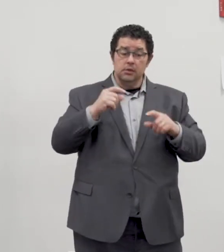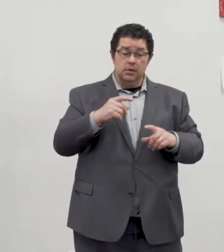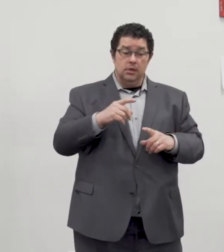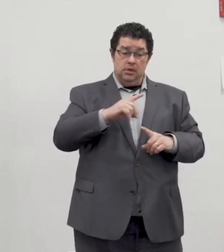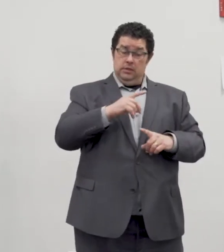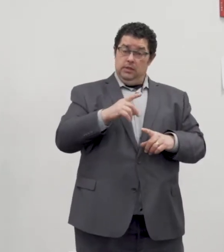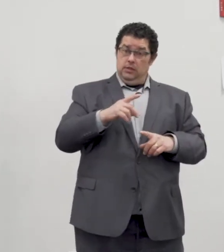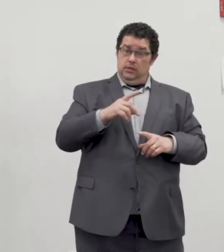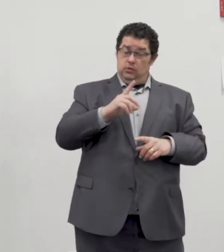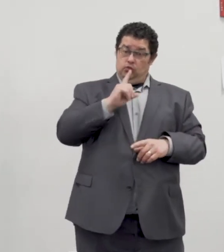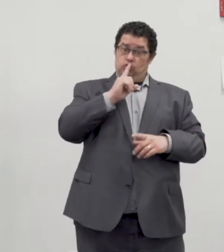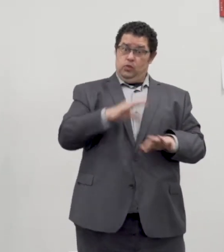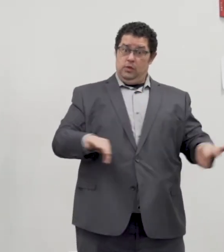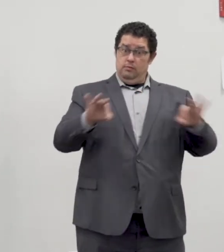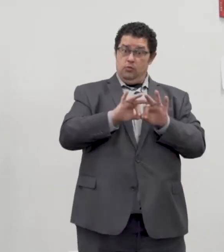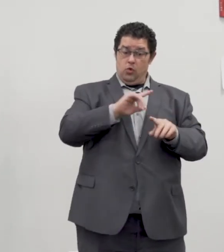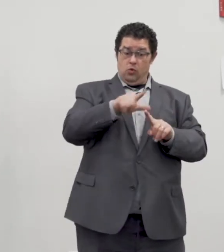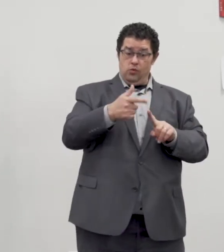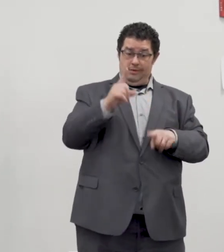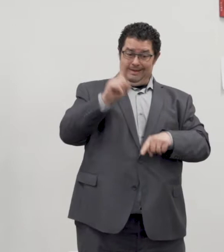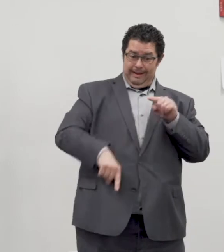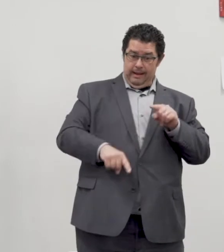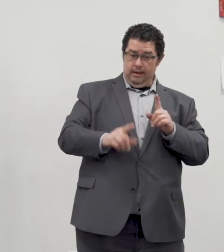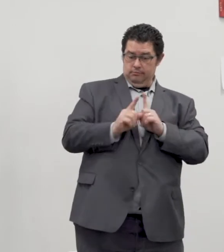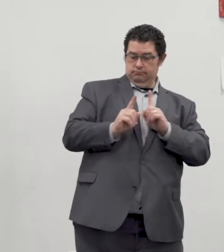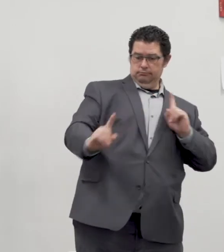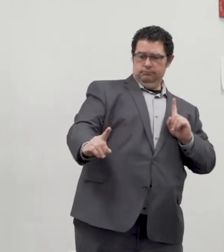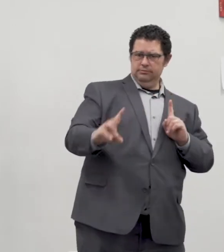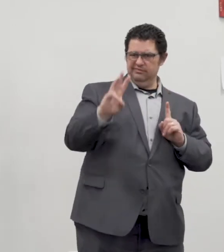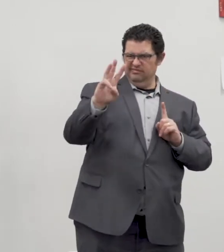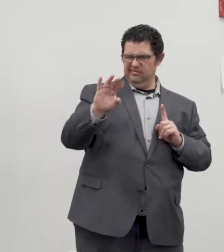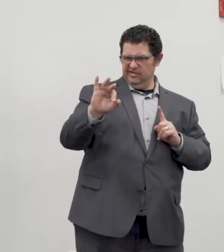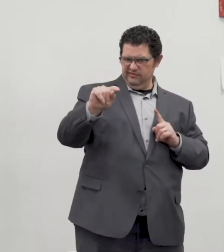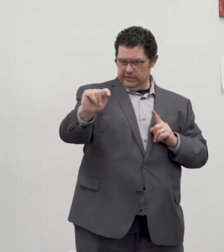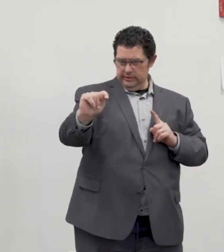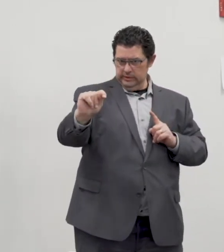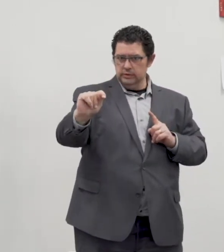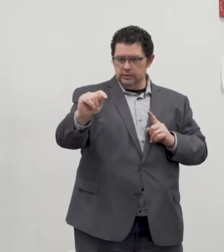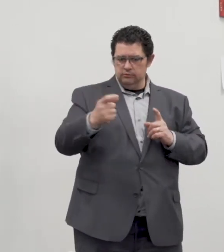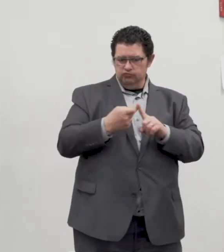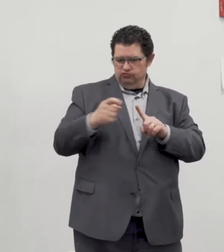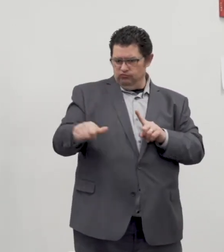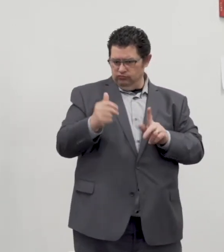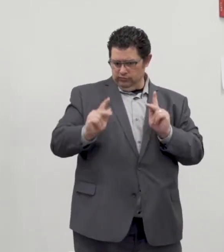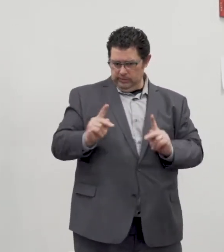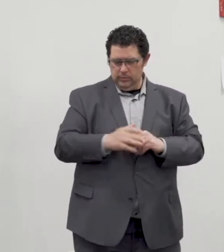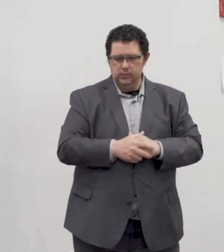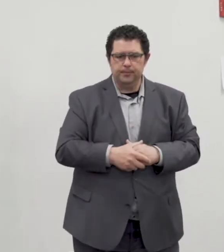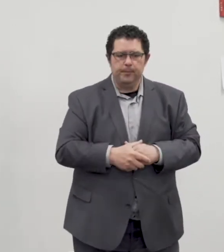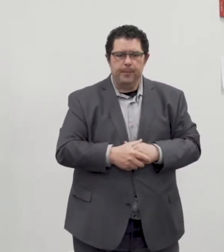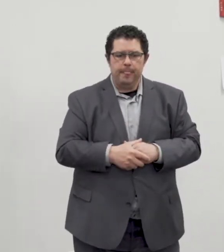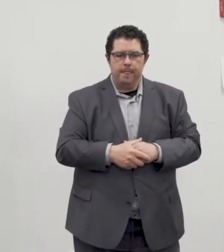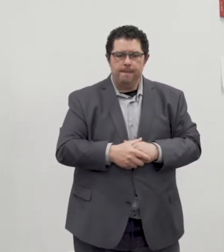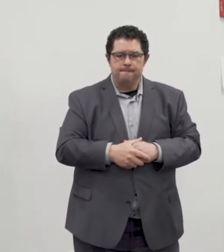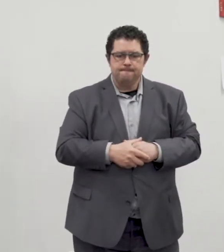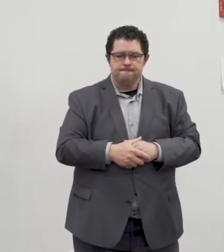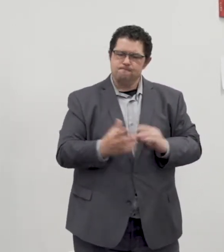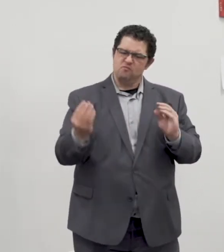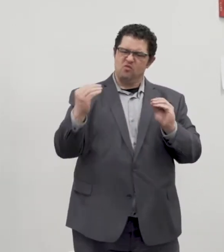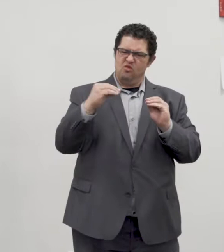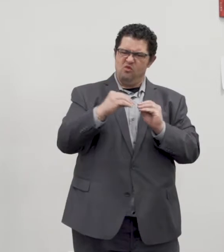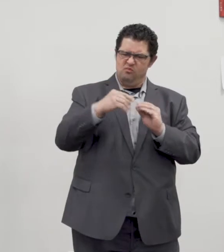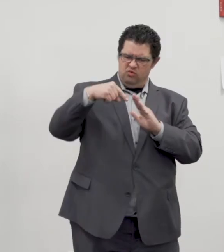measures being at least 6 feet away from someone else can't be easily followed. We will have more